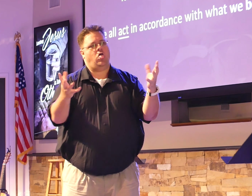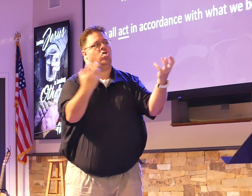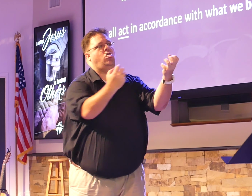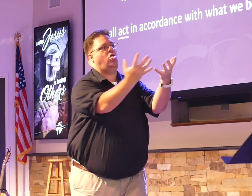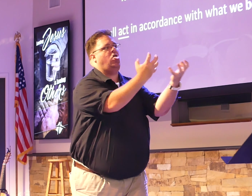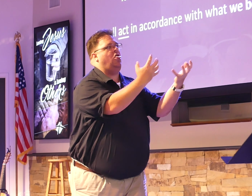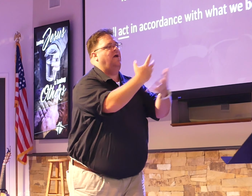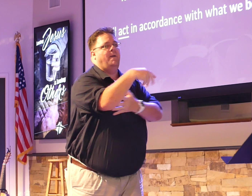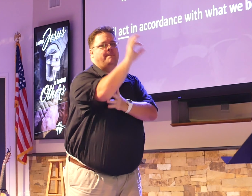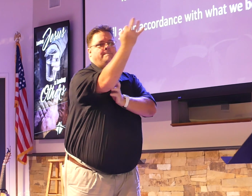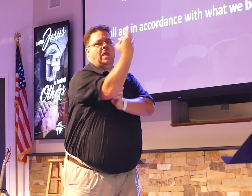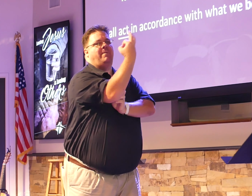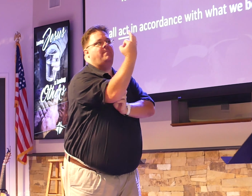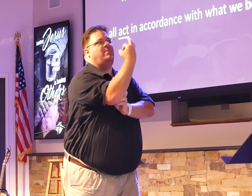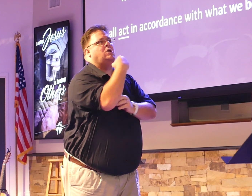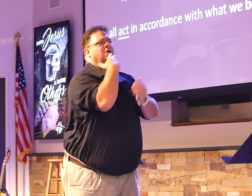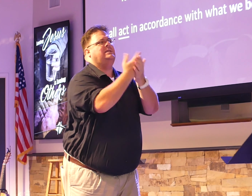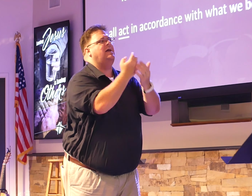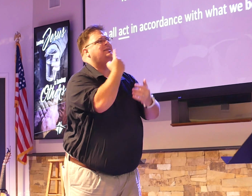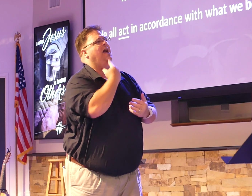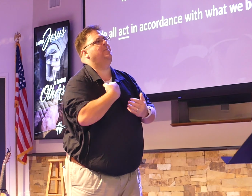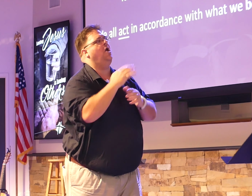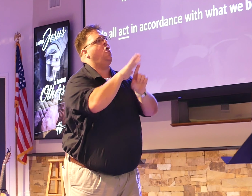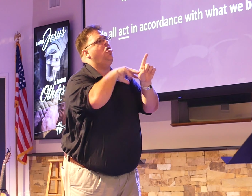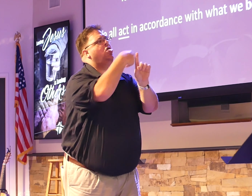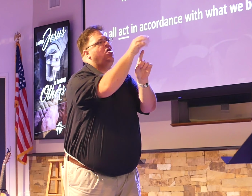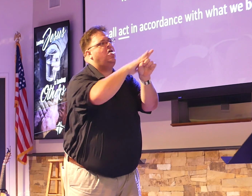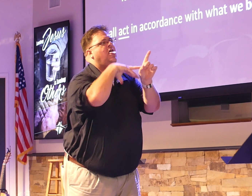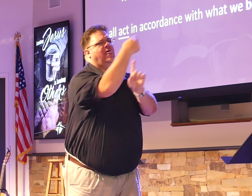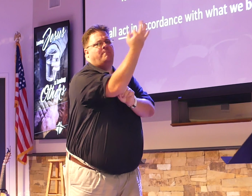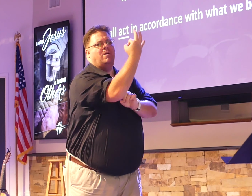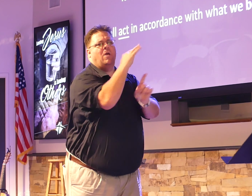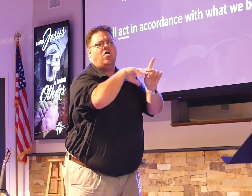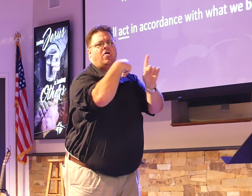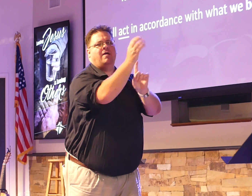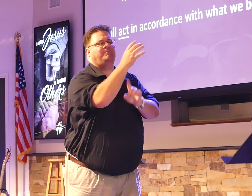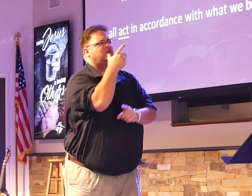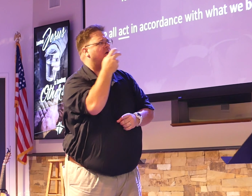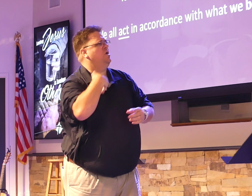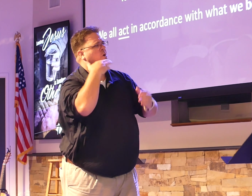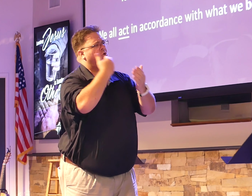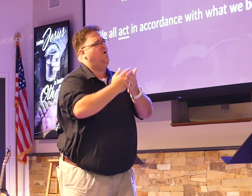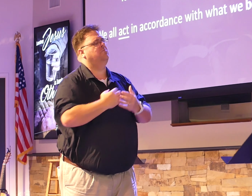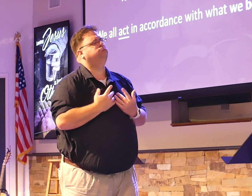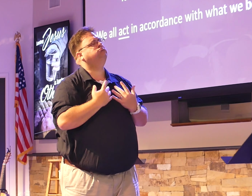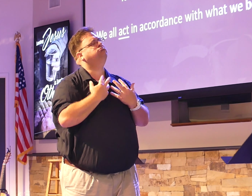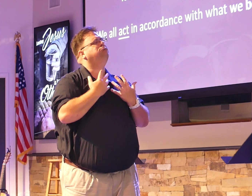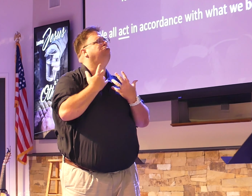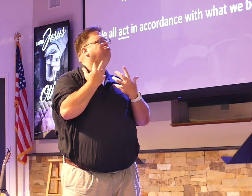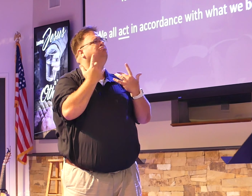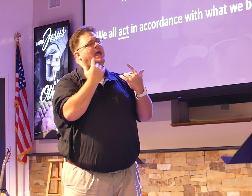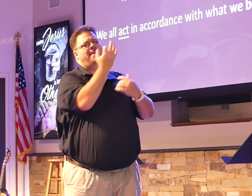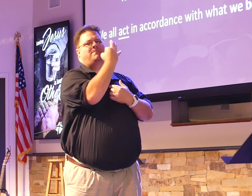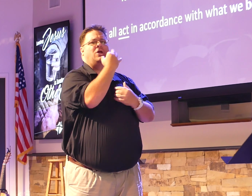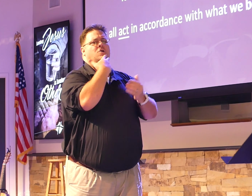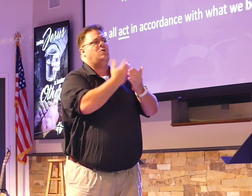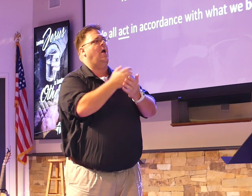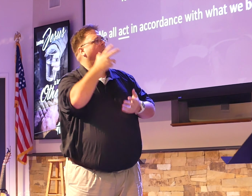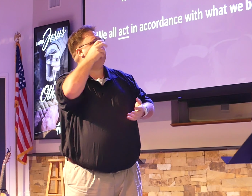having itchy ears. Tell us what feels good. Tell us what's going make us feel good. Tell us what, you know, tell us something warm and fuzzy. Tell me something I want to hear. Tell me